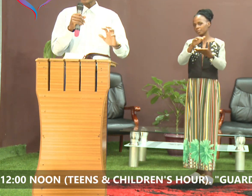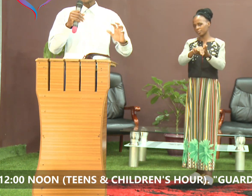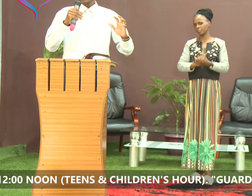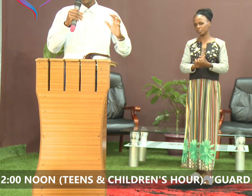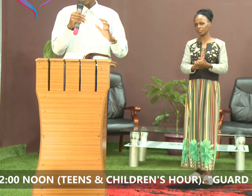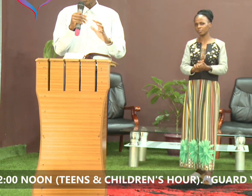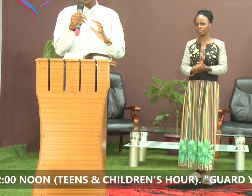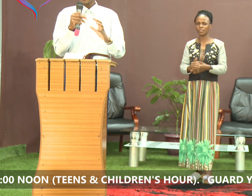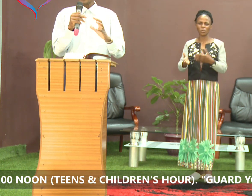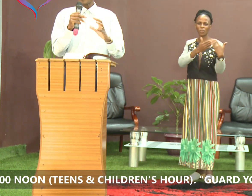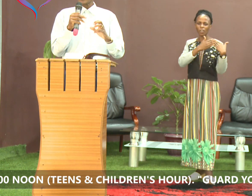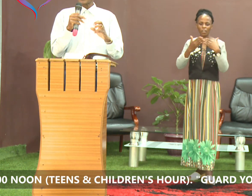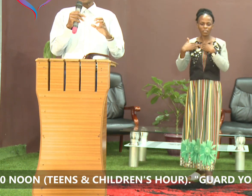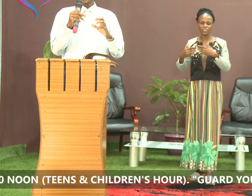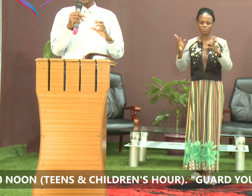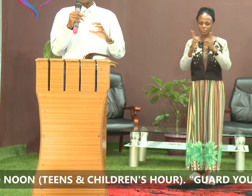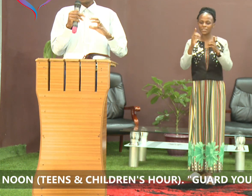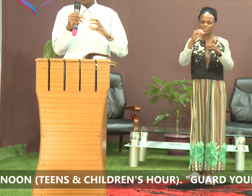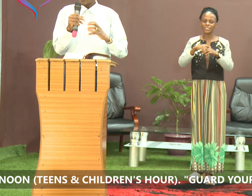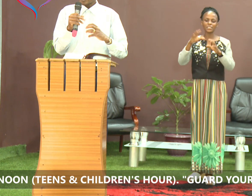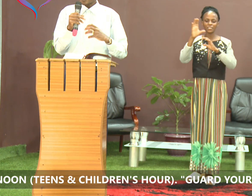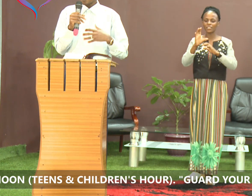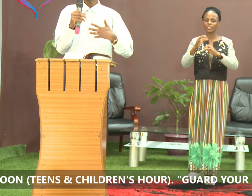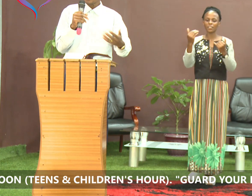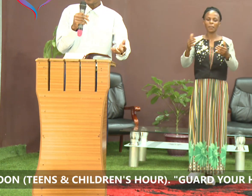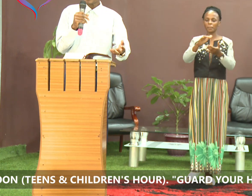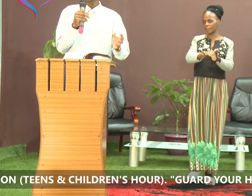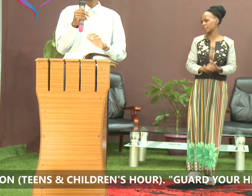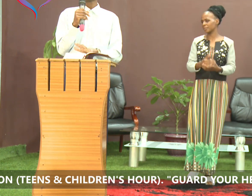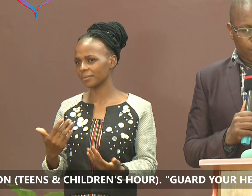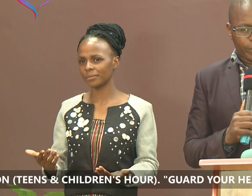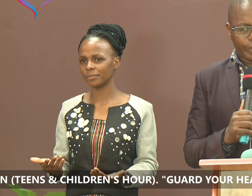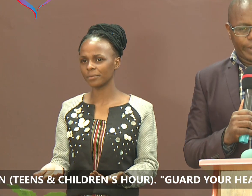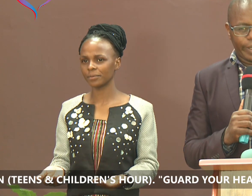we just hugged one another, we found ourselves in church and took ourselves.